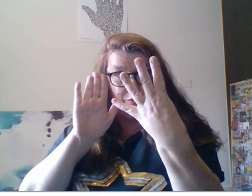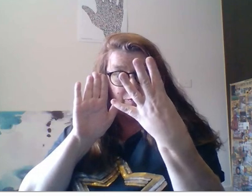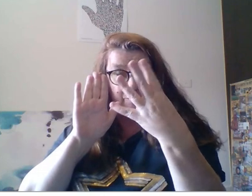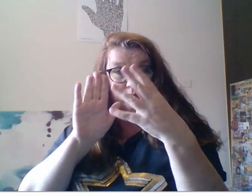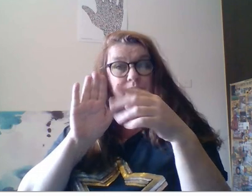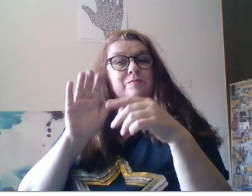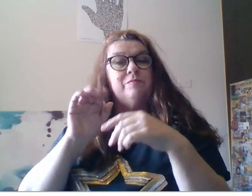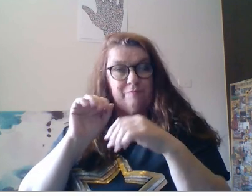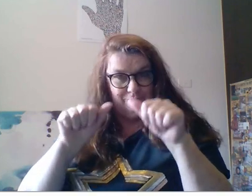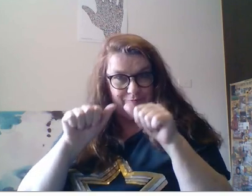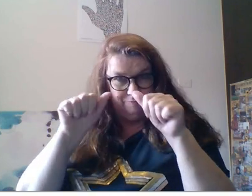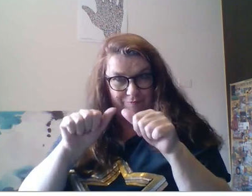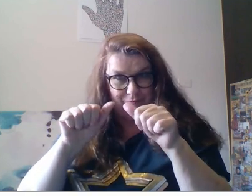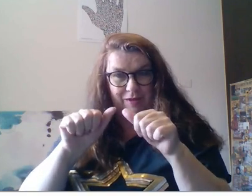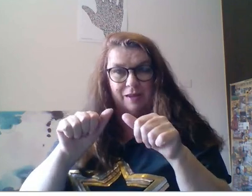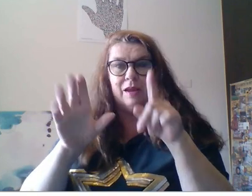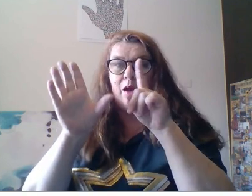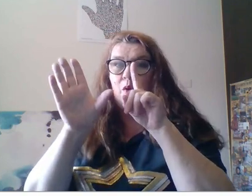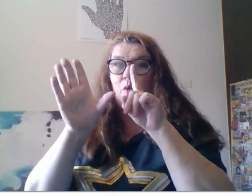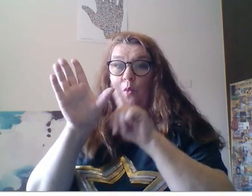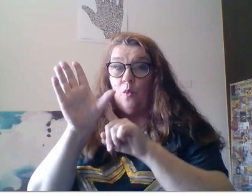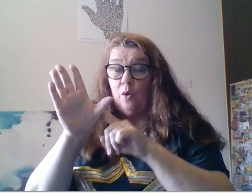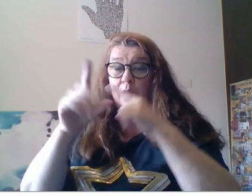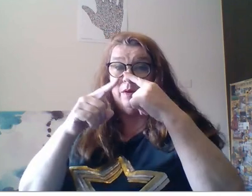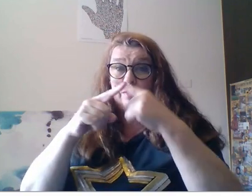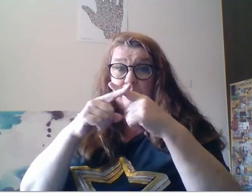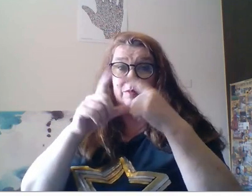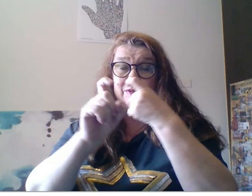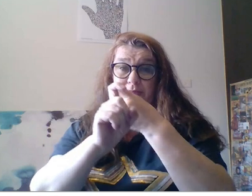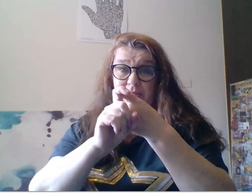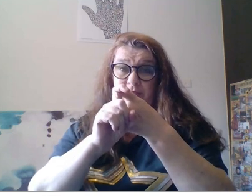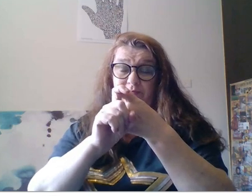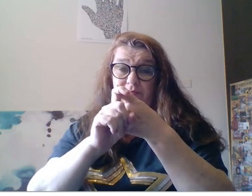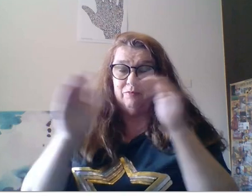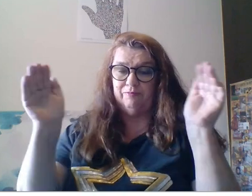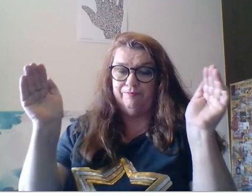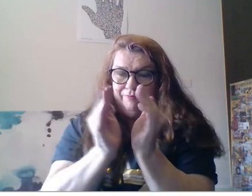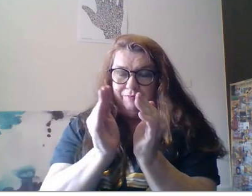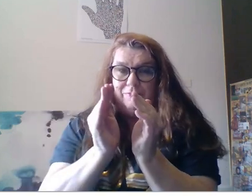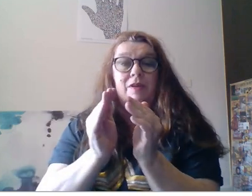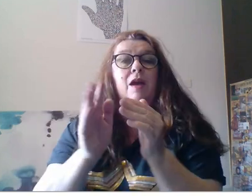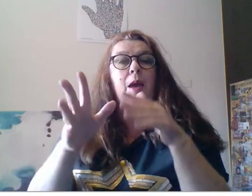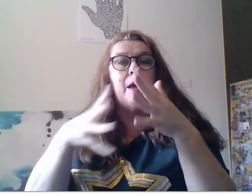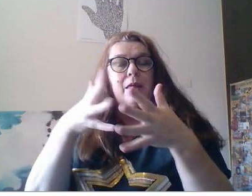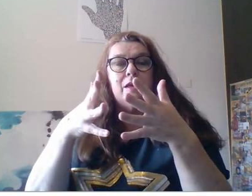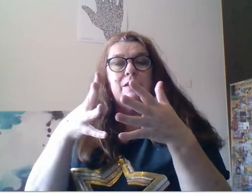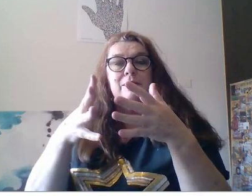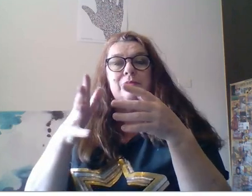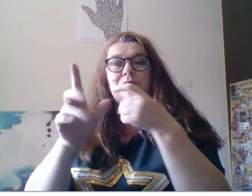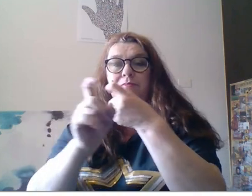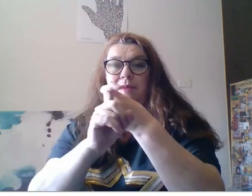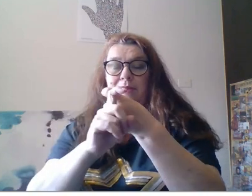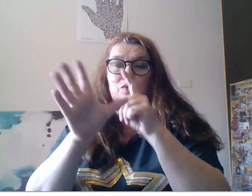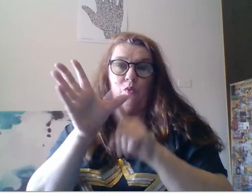negative four all right and y times x when we push them